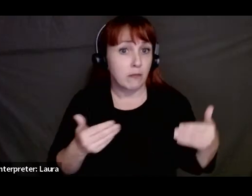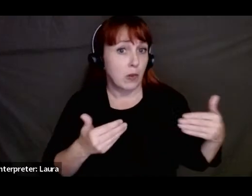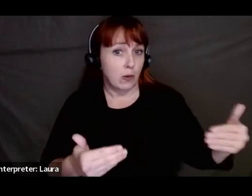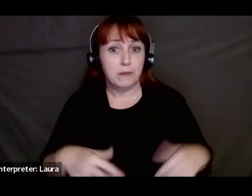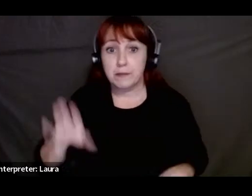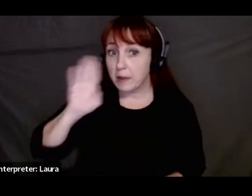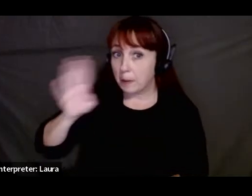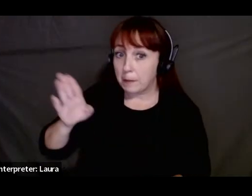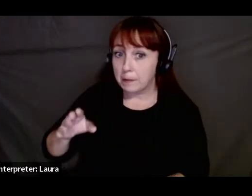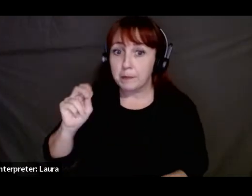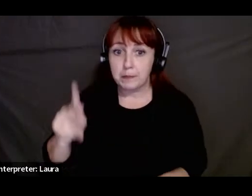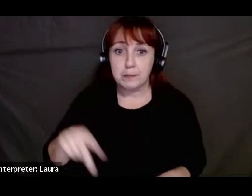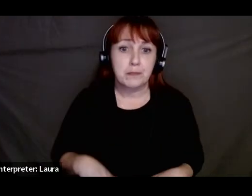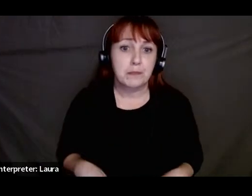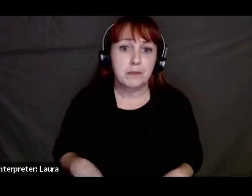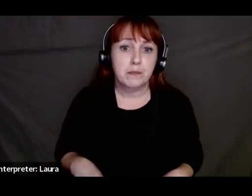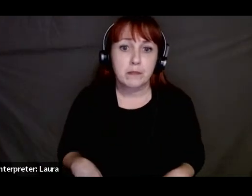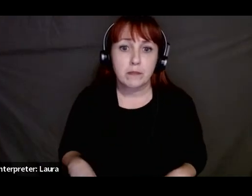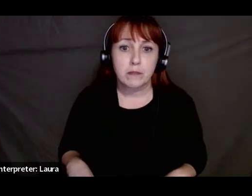Hello? Okay.